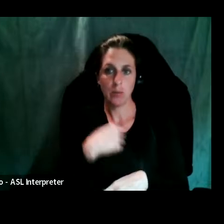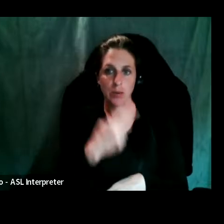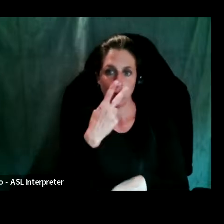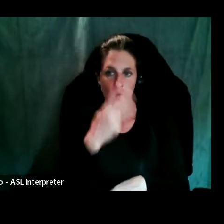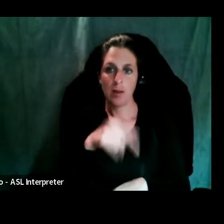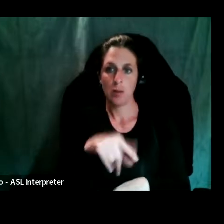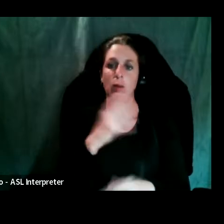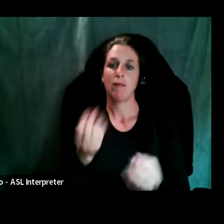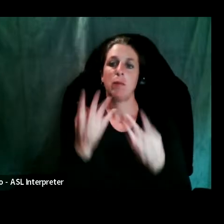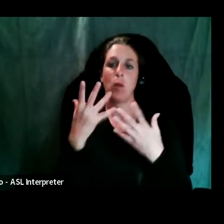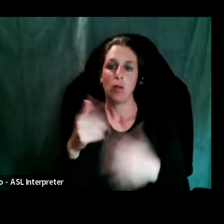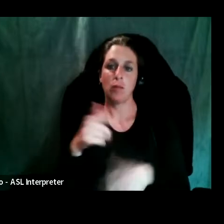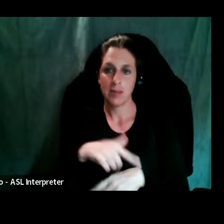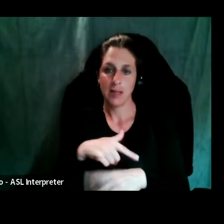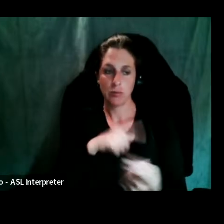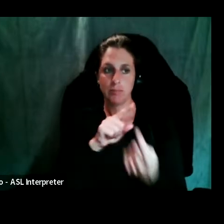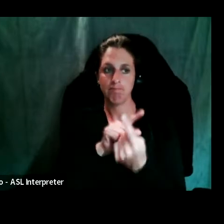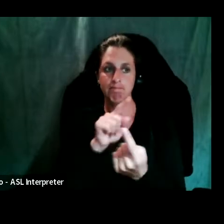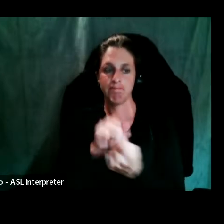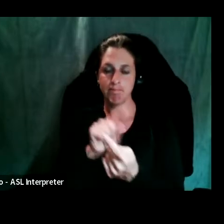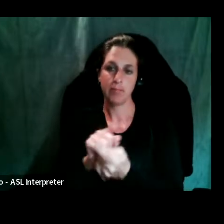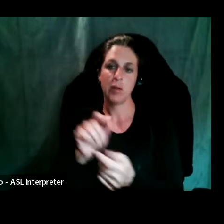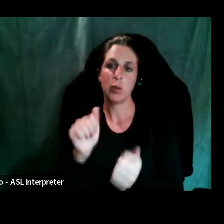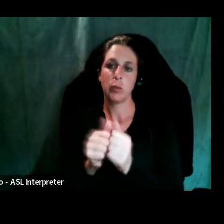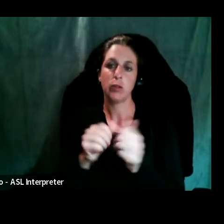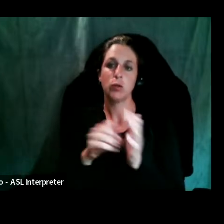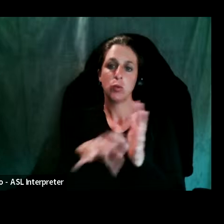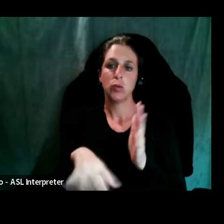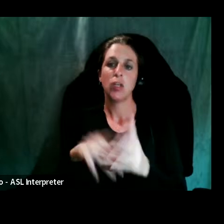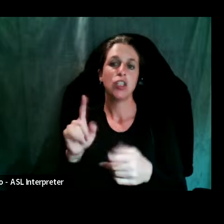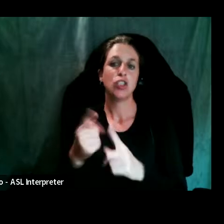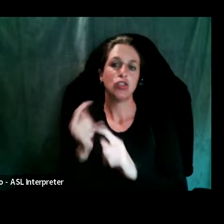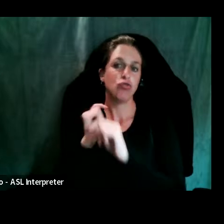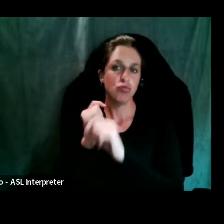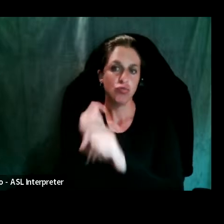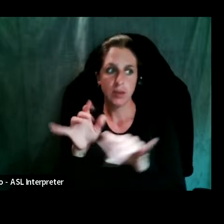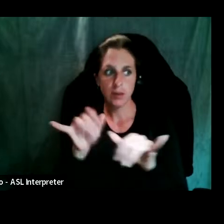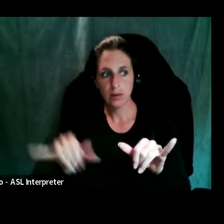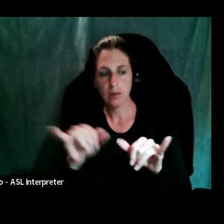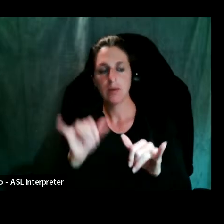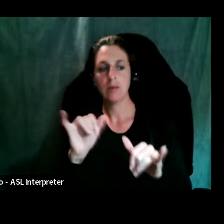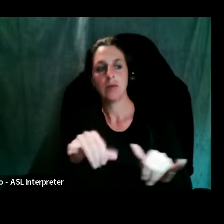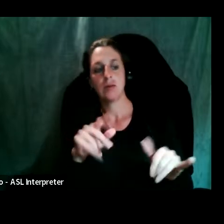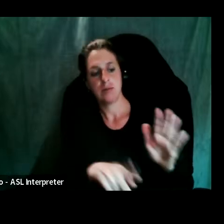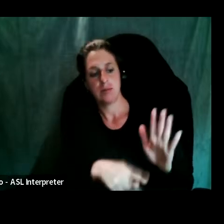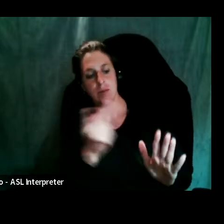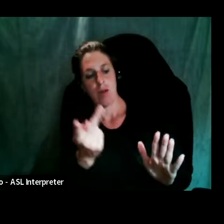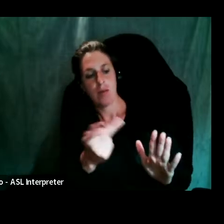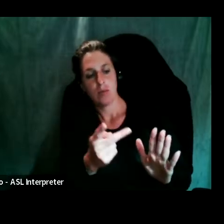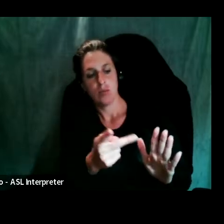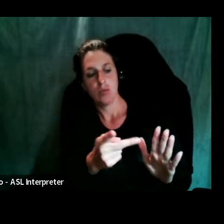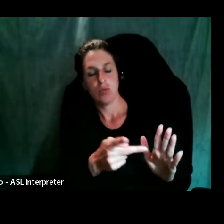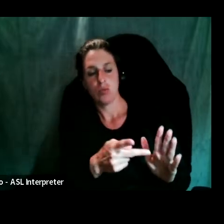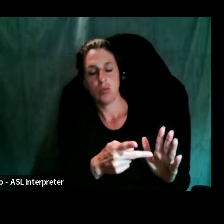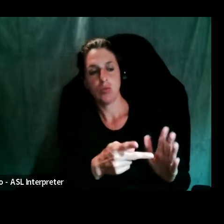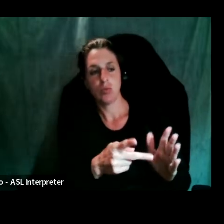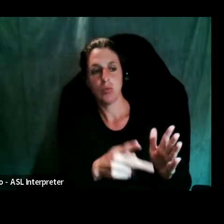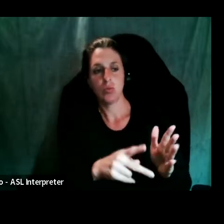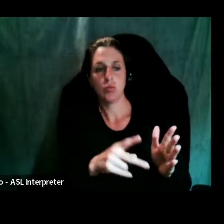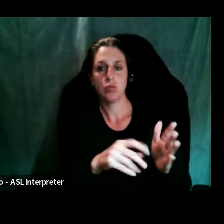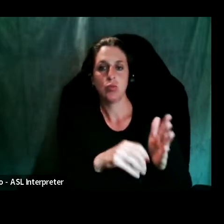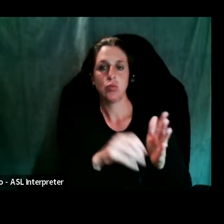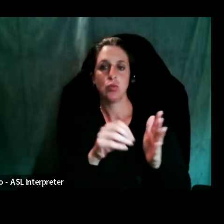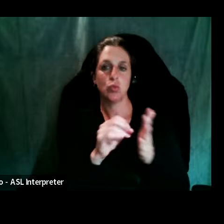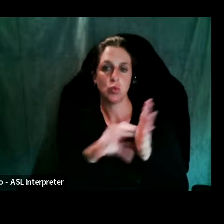that we met with students. I just meant the trend of doubling students being seen versus pre-COVID. Right.